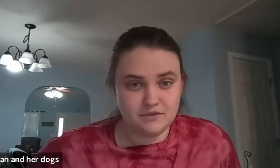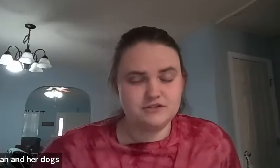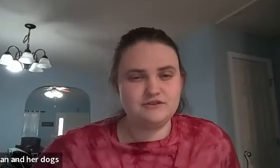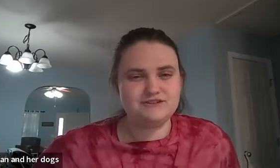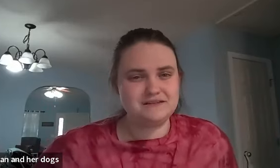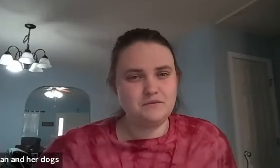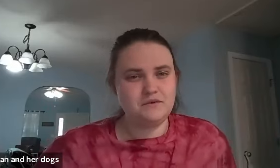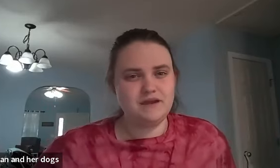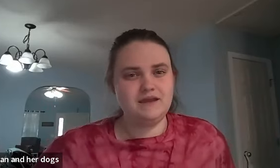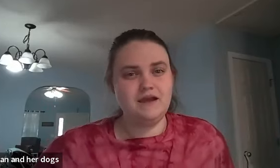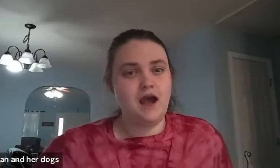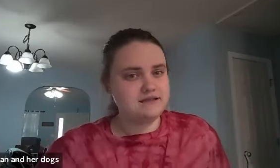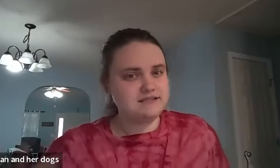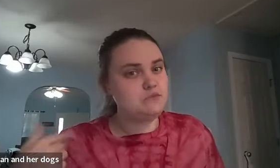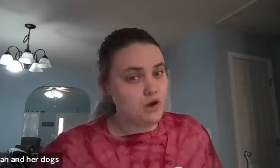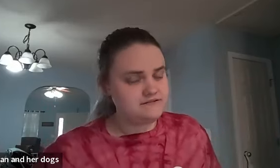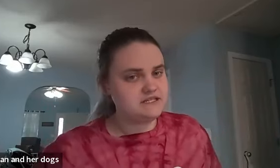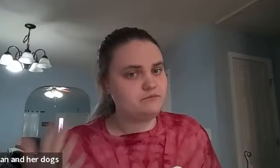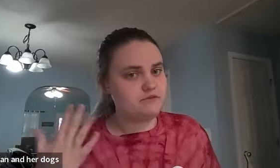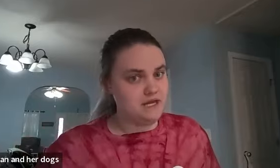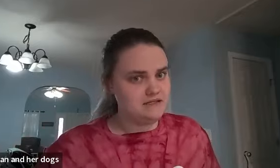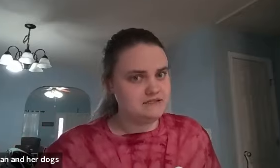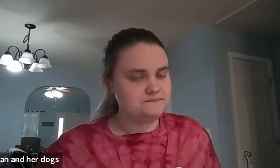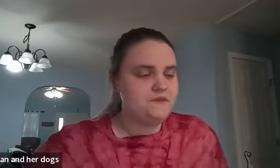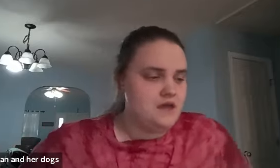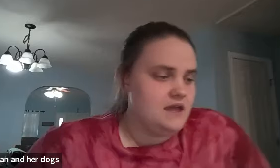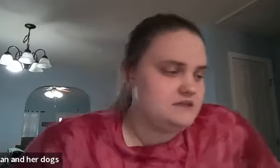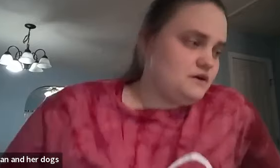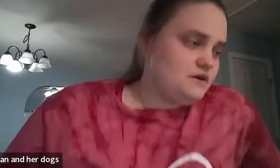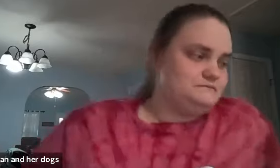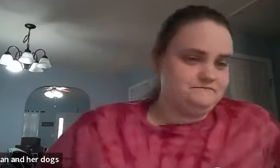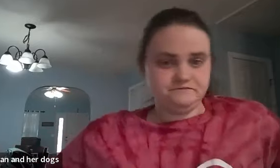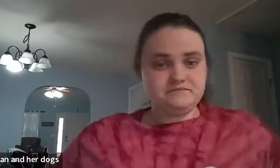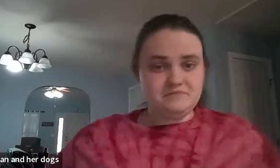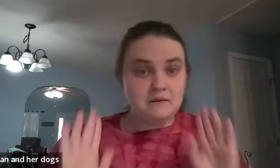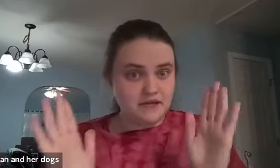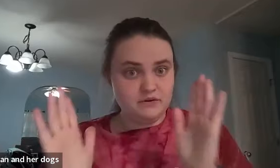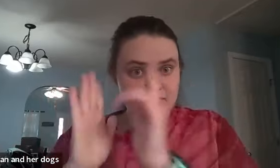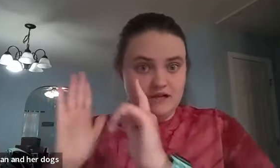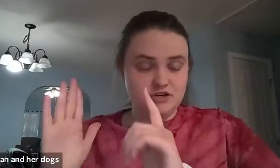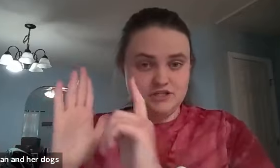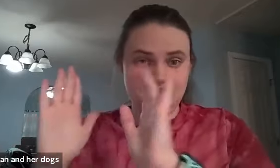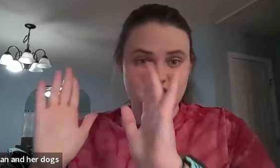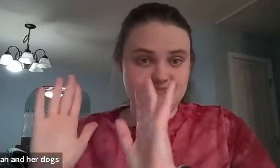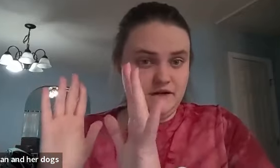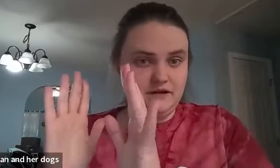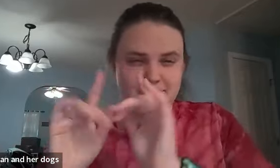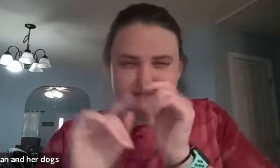So there's a different way I see more often with minutes. And so bear with me while I try to show you because it's very